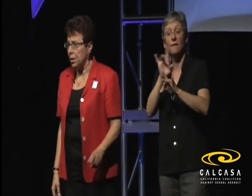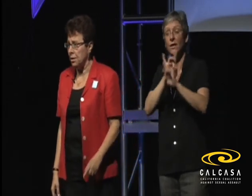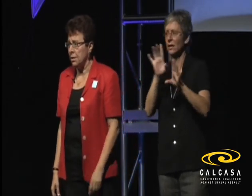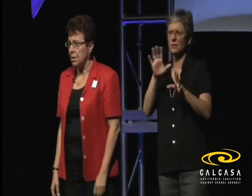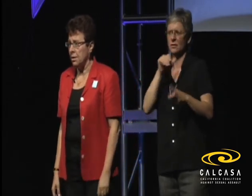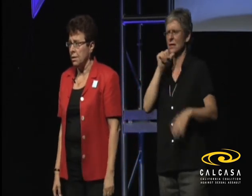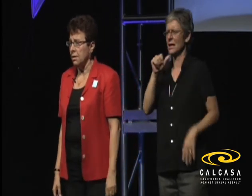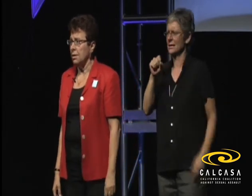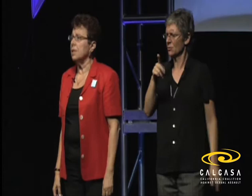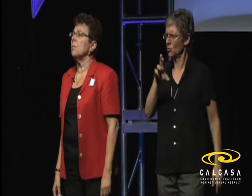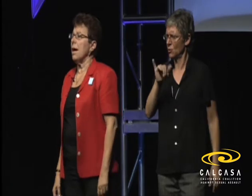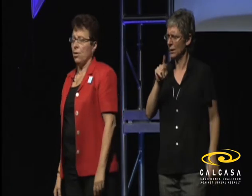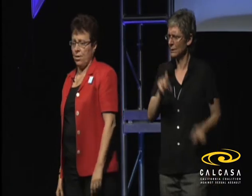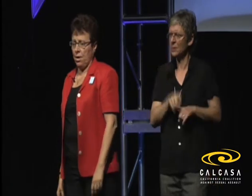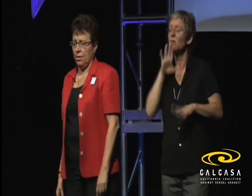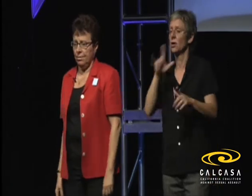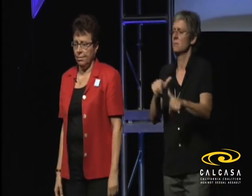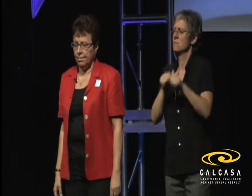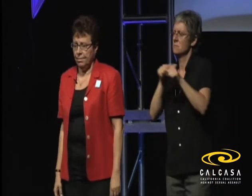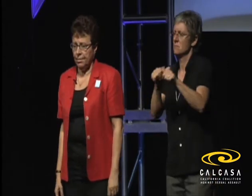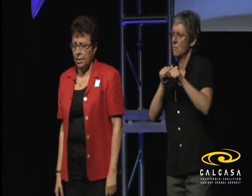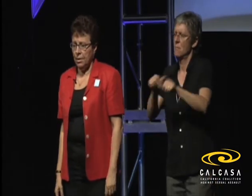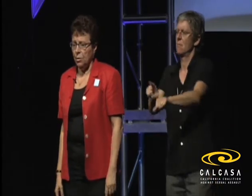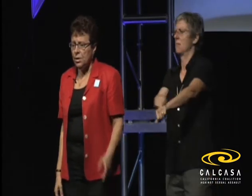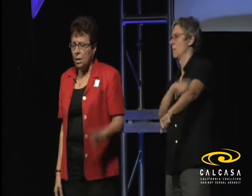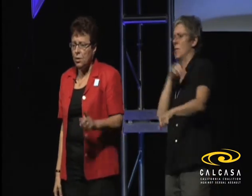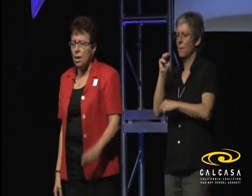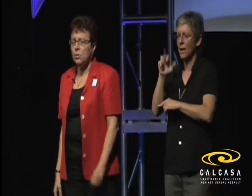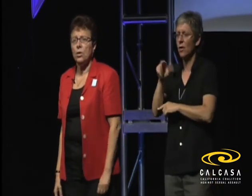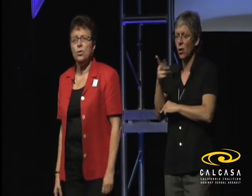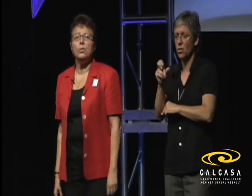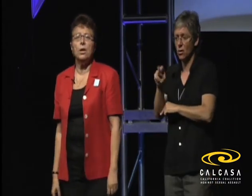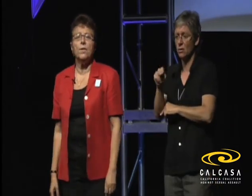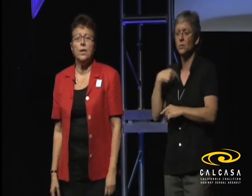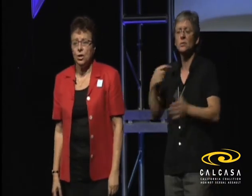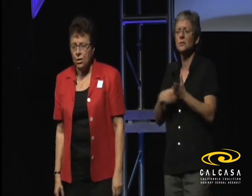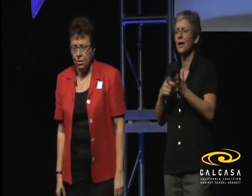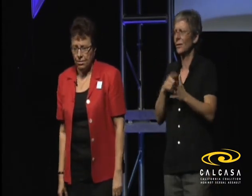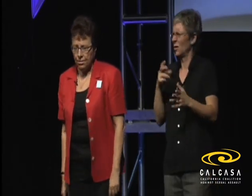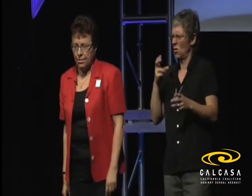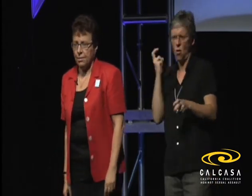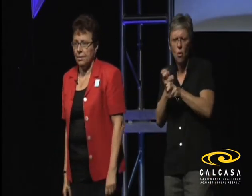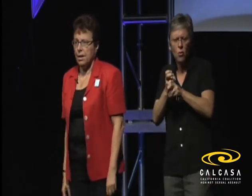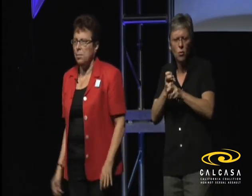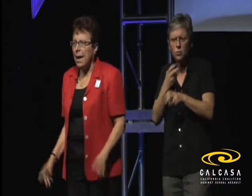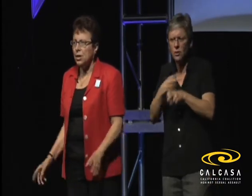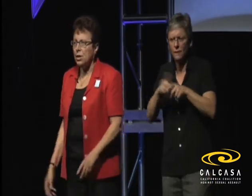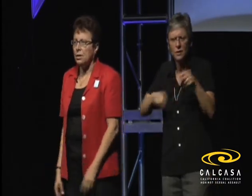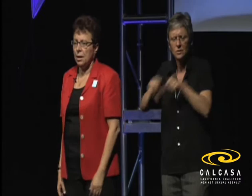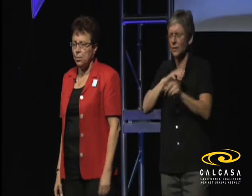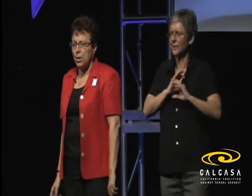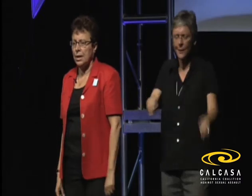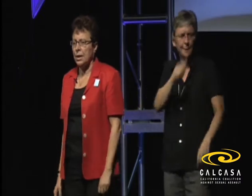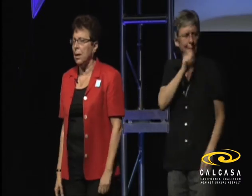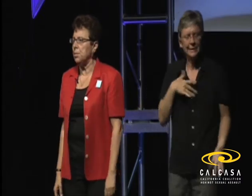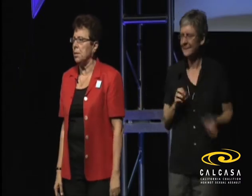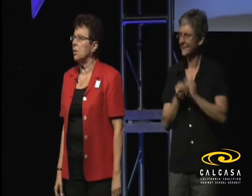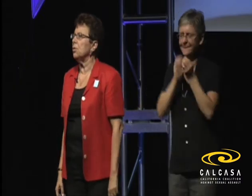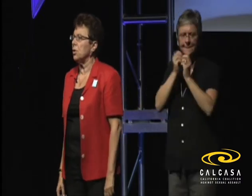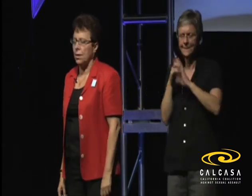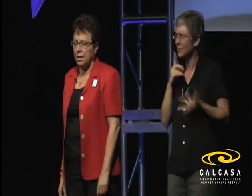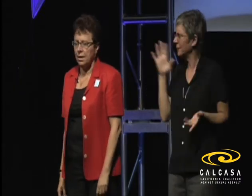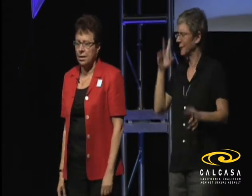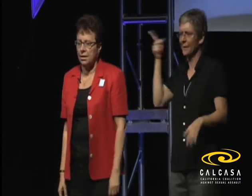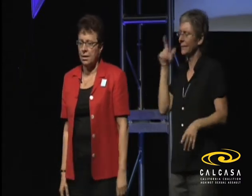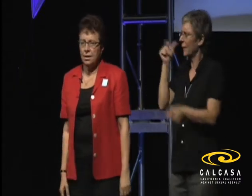a sprint, it's a marathon. We sometimes are too tough on each other, impatient and prickly about